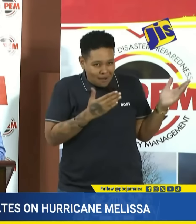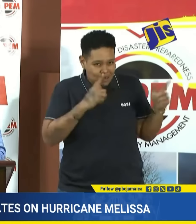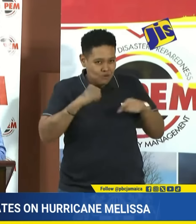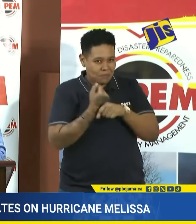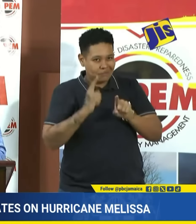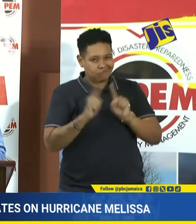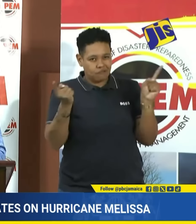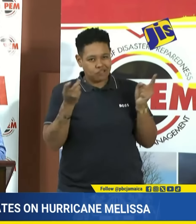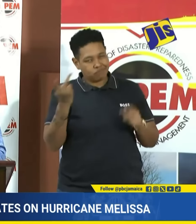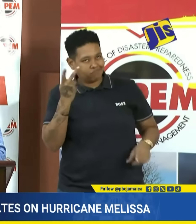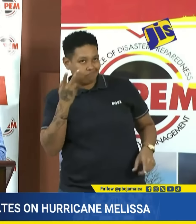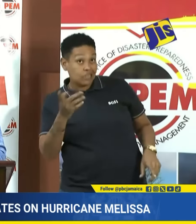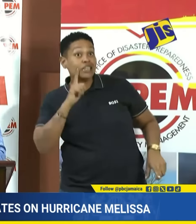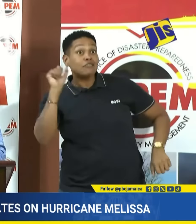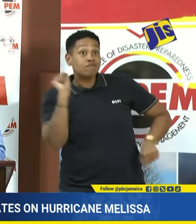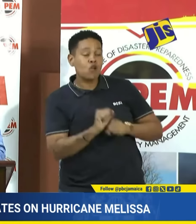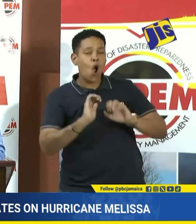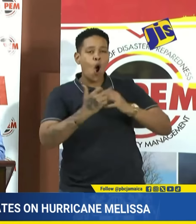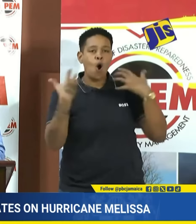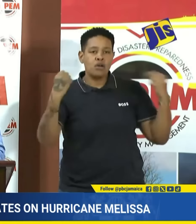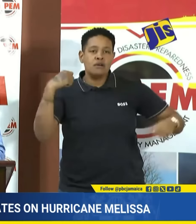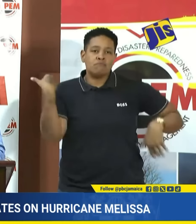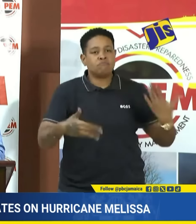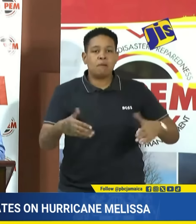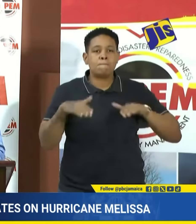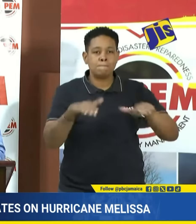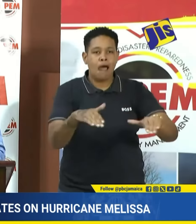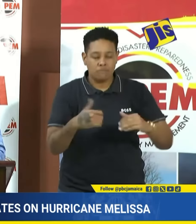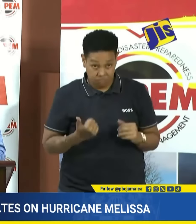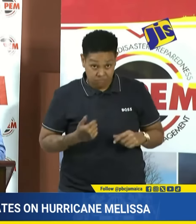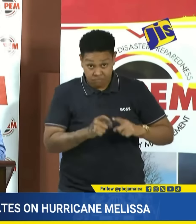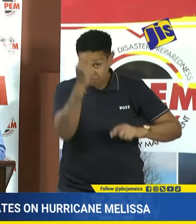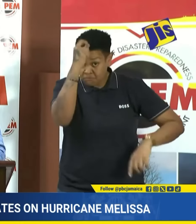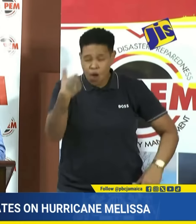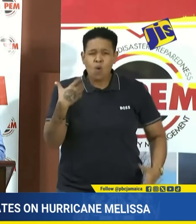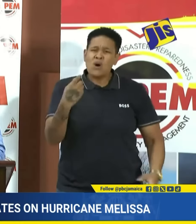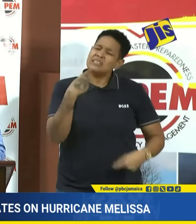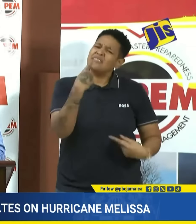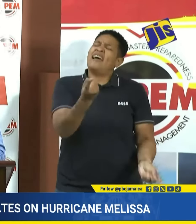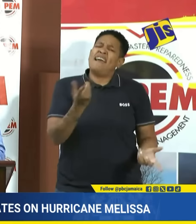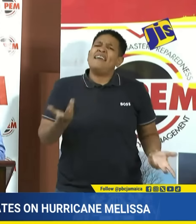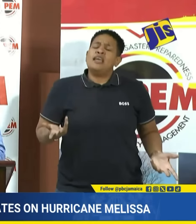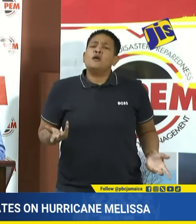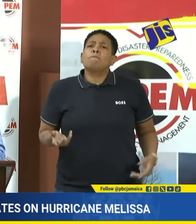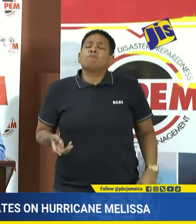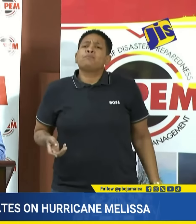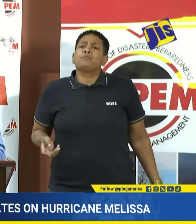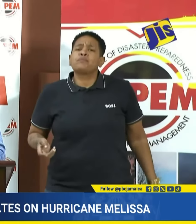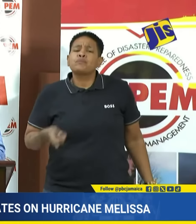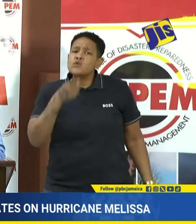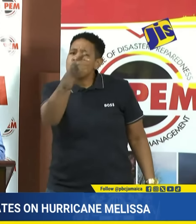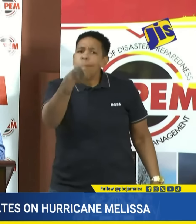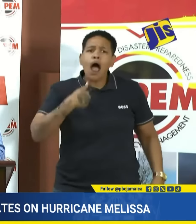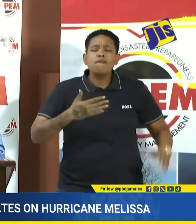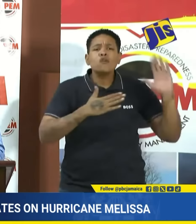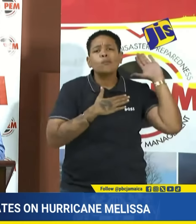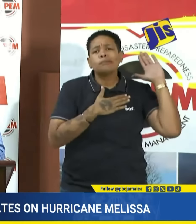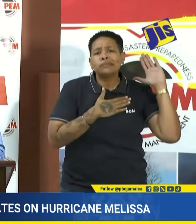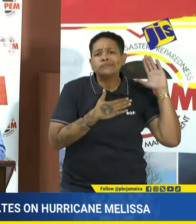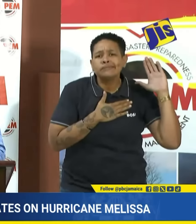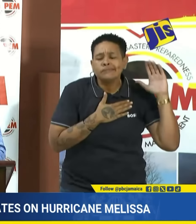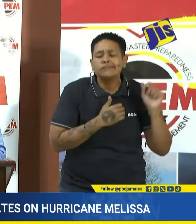make the difference in our recovery. I want to say that you have the